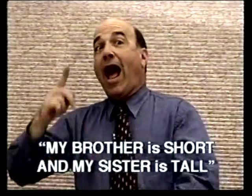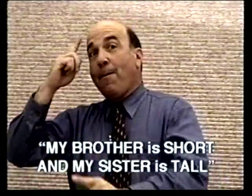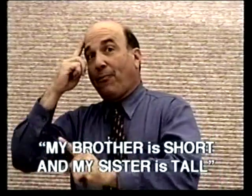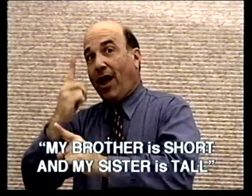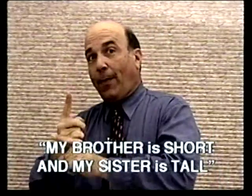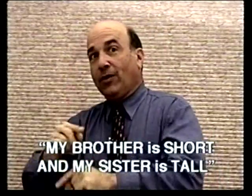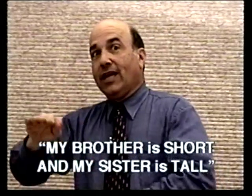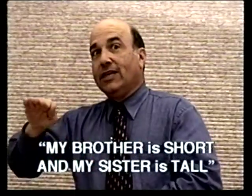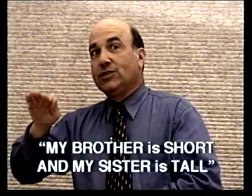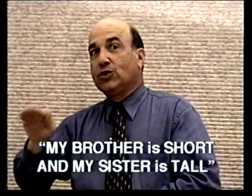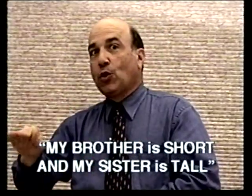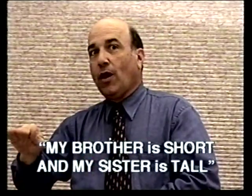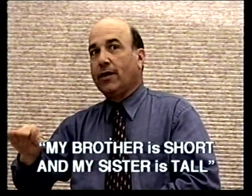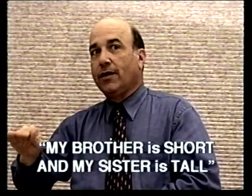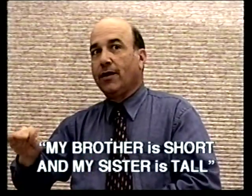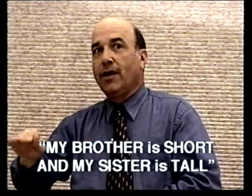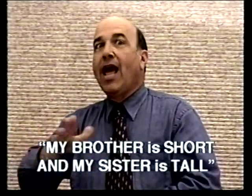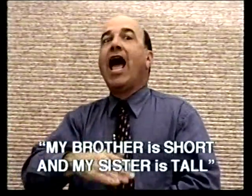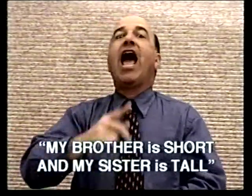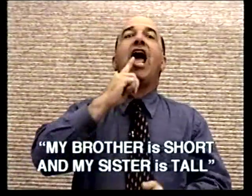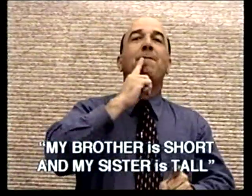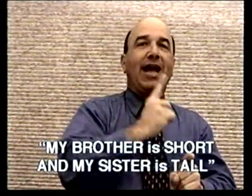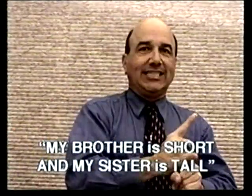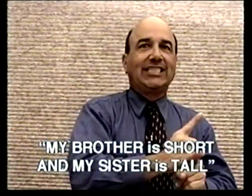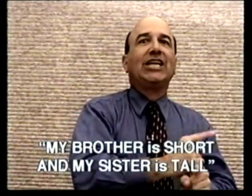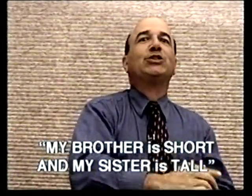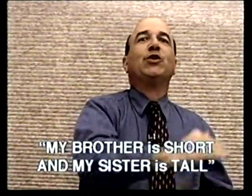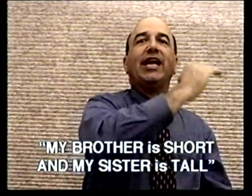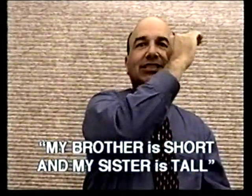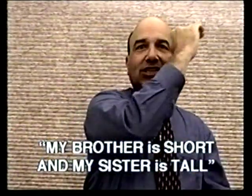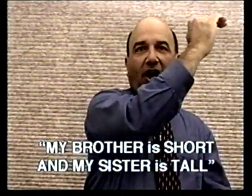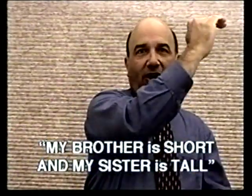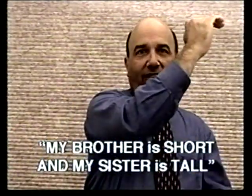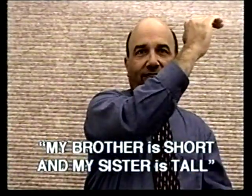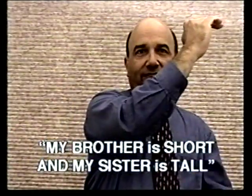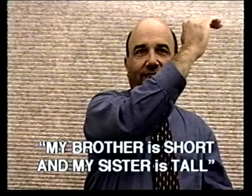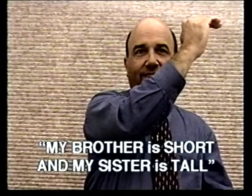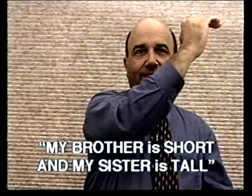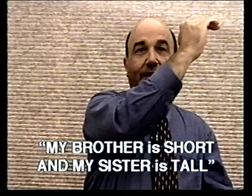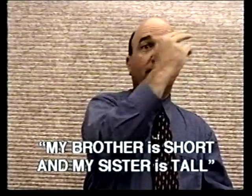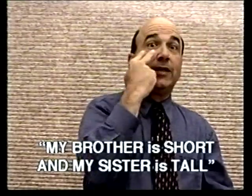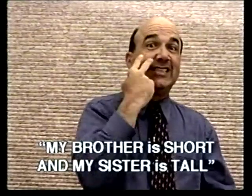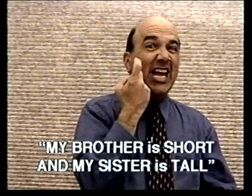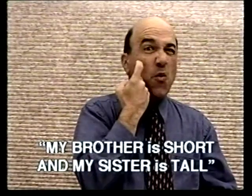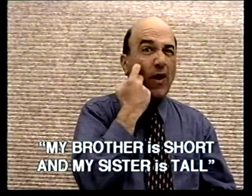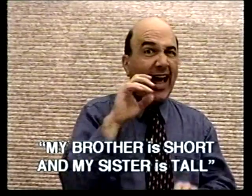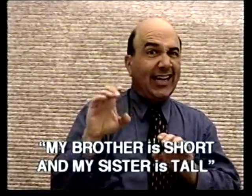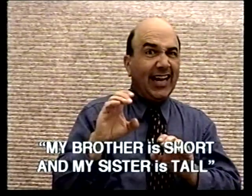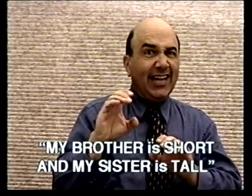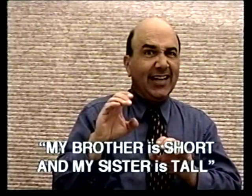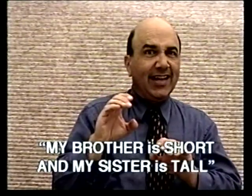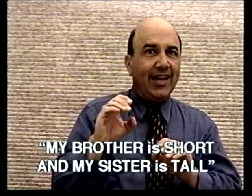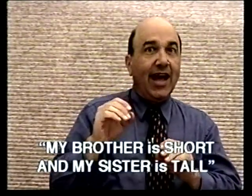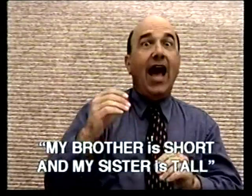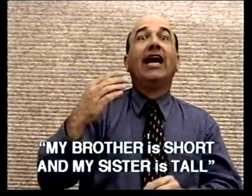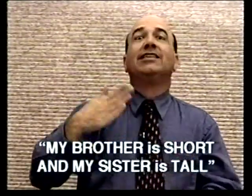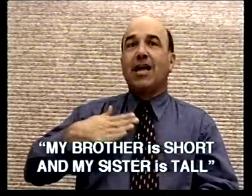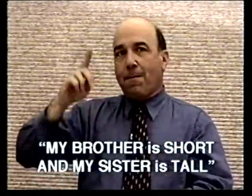My brother is short, and my sister is tall. You see what I did? I say,